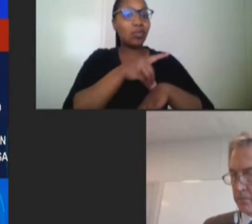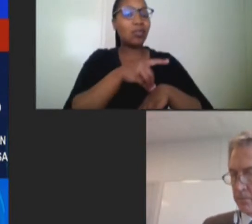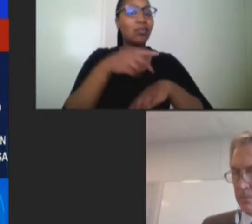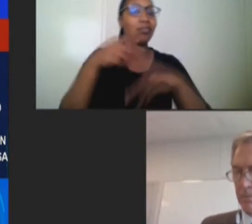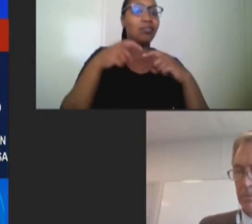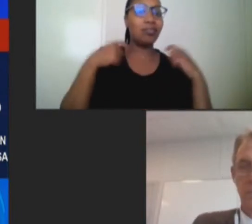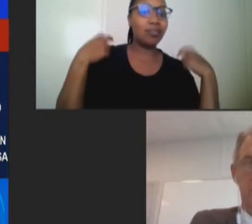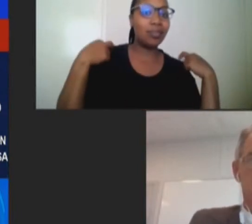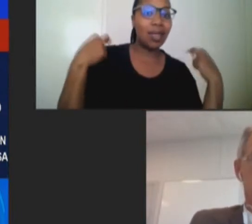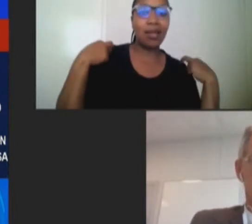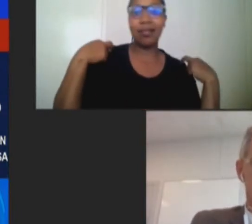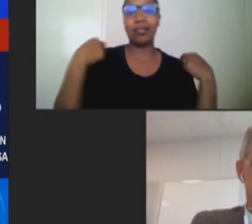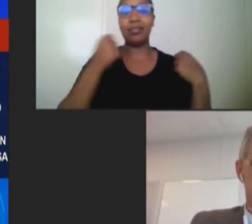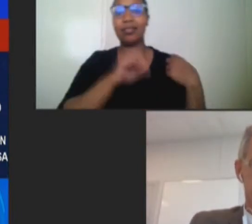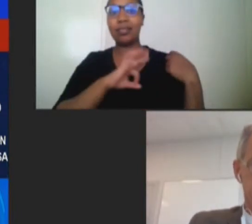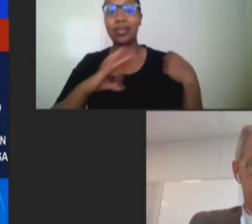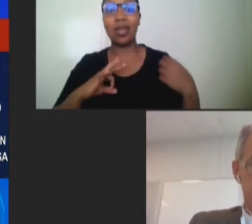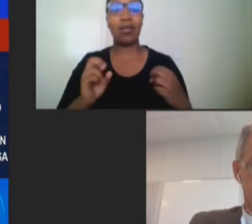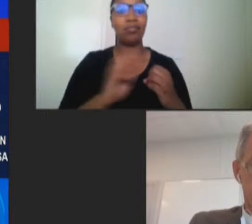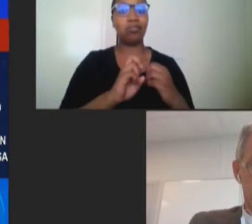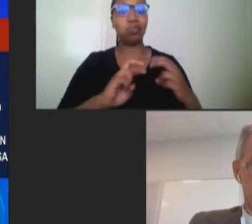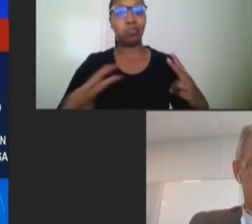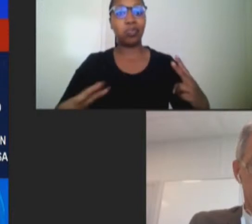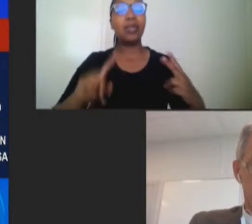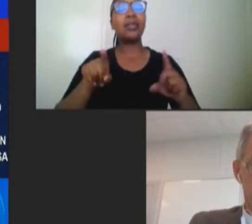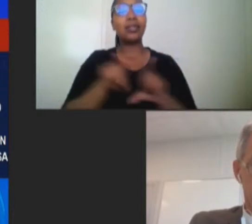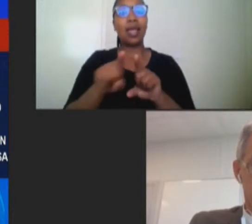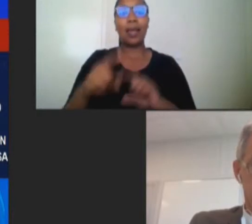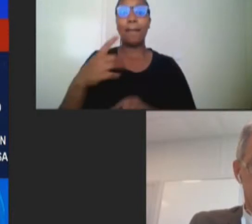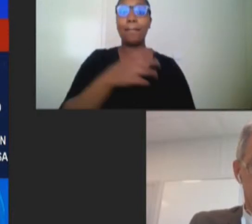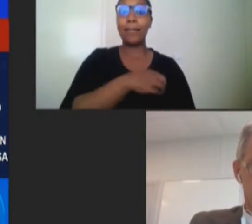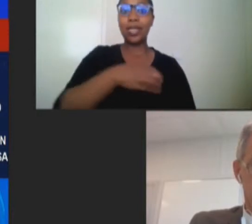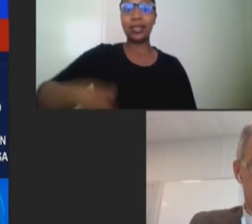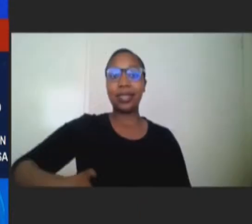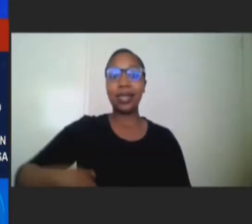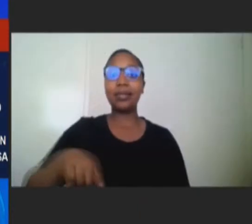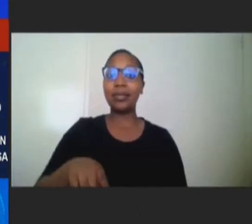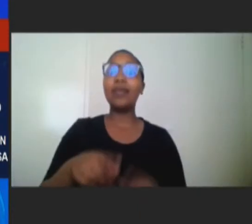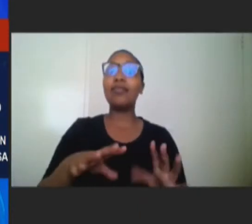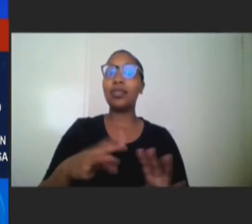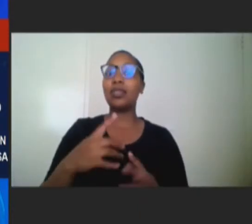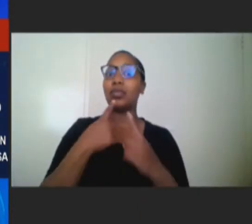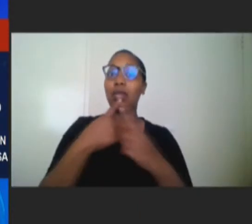As was announced by the president, the whole issue of mandates,